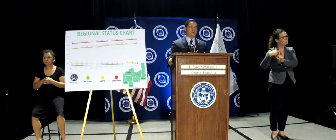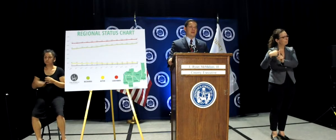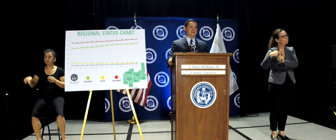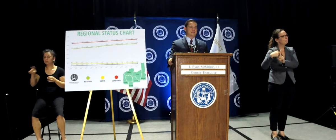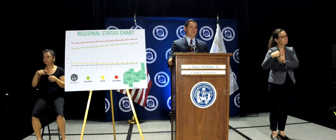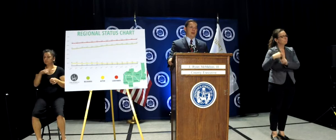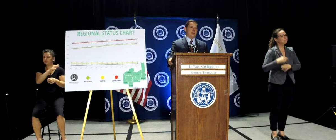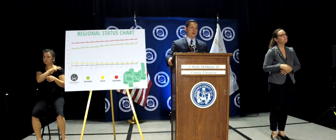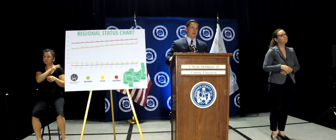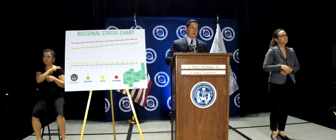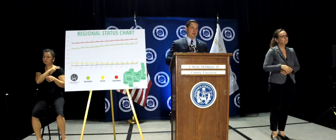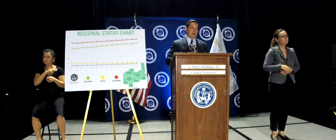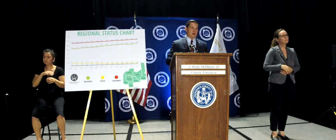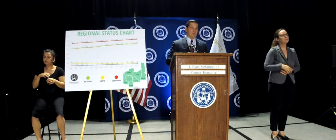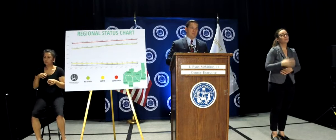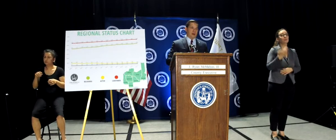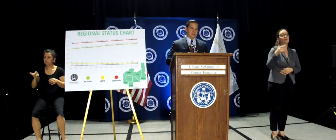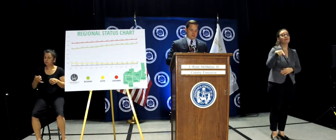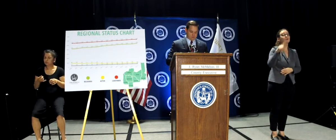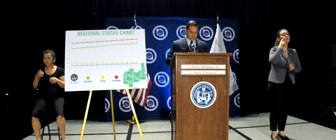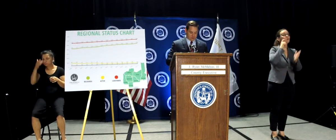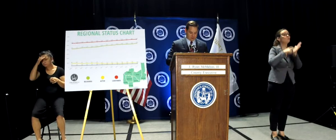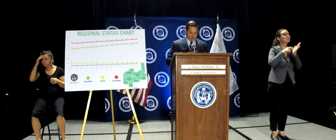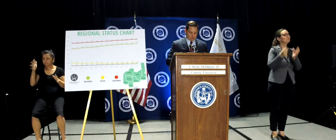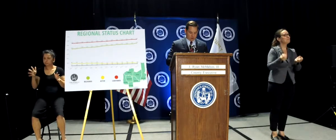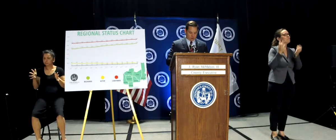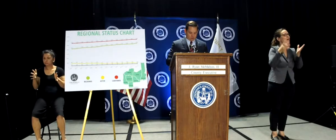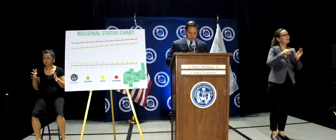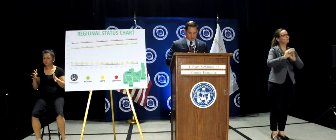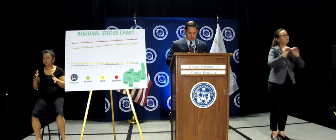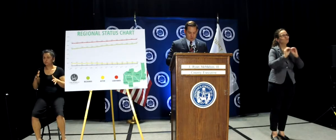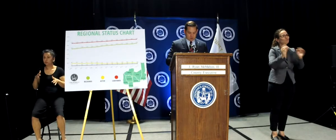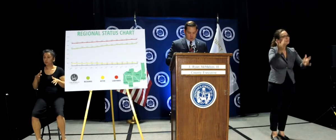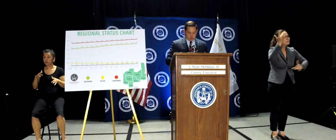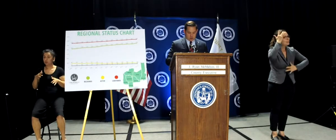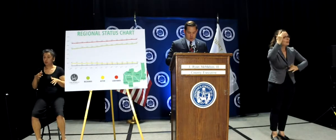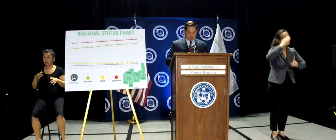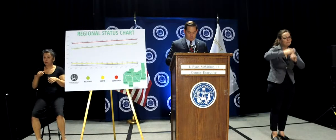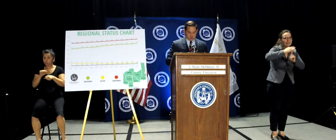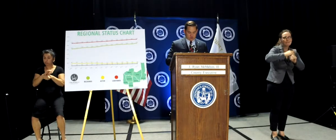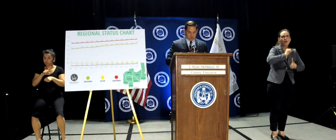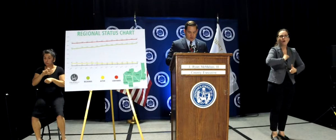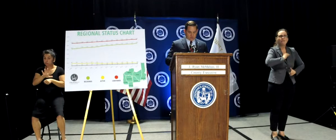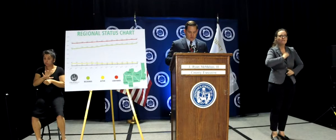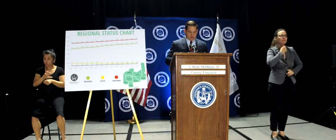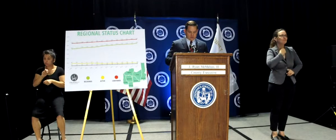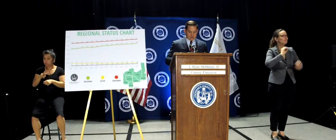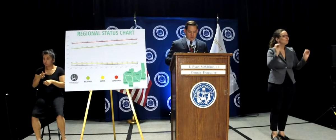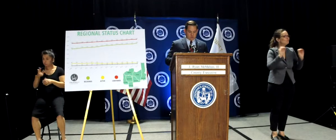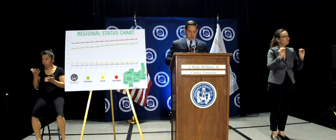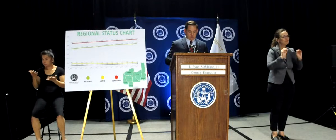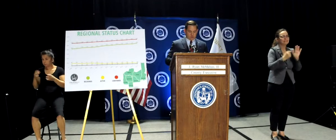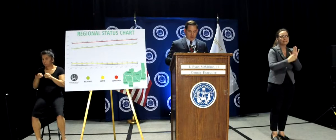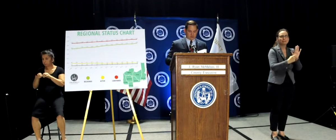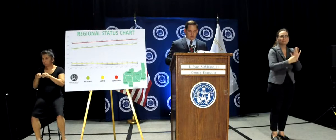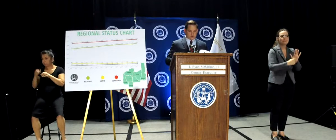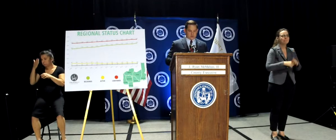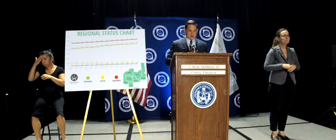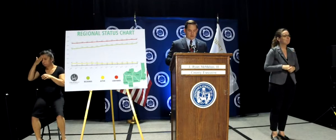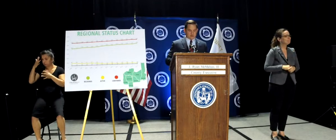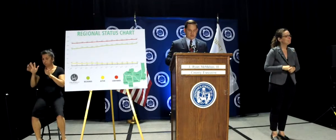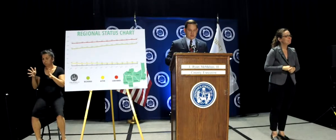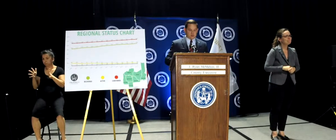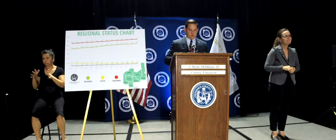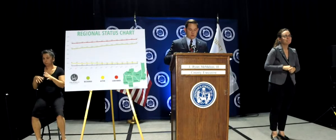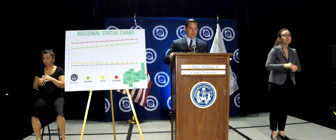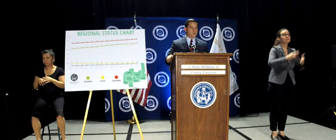cases are often asymptomatic, but positive regardless. Community spread, we have 18 community spread, 13